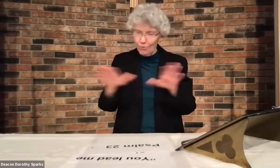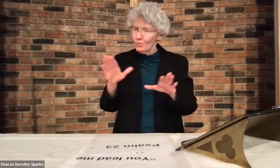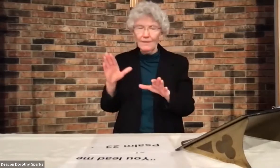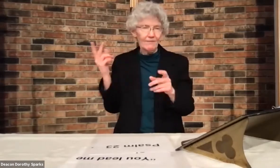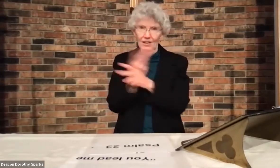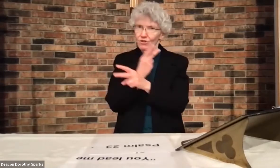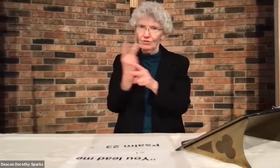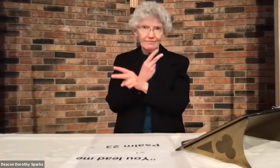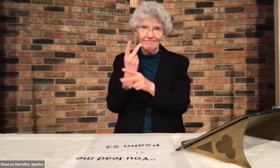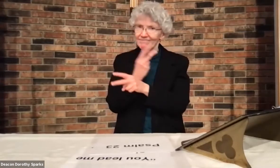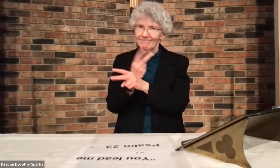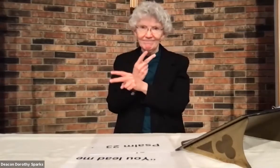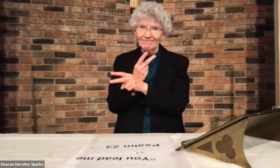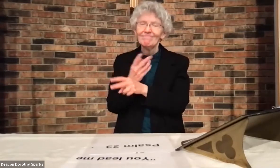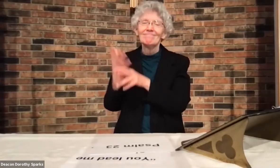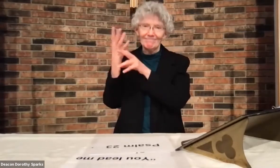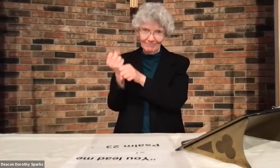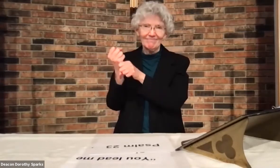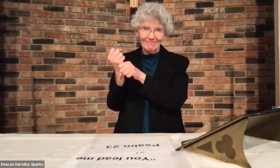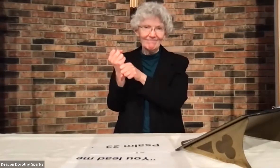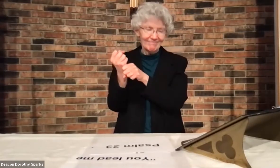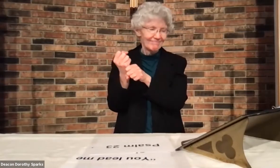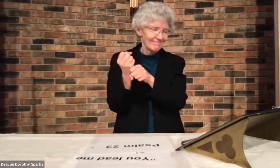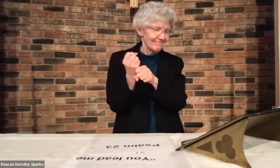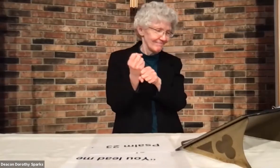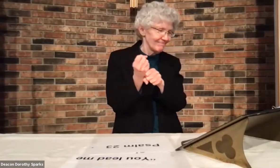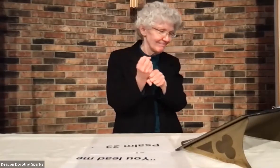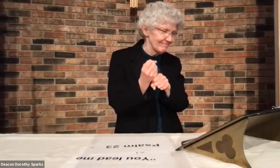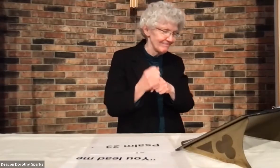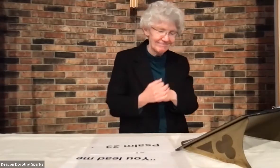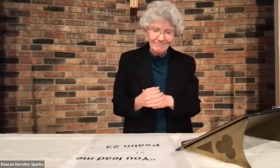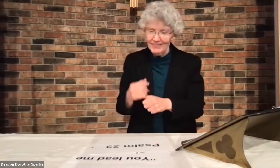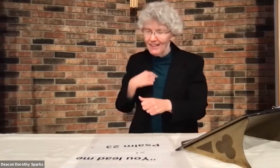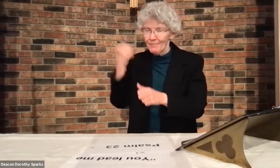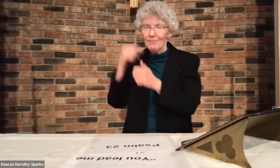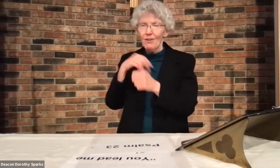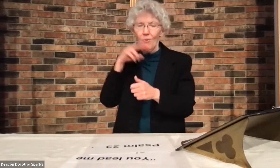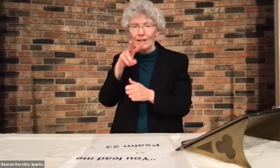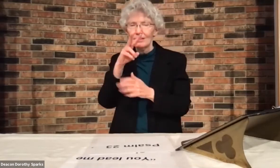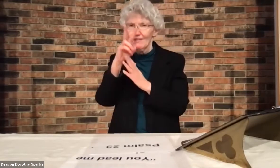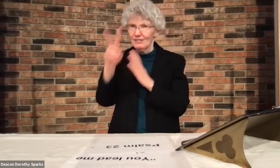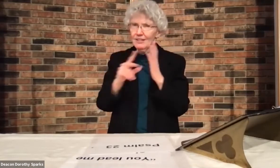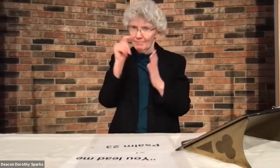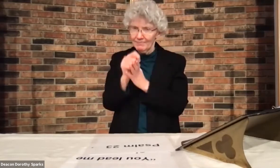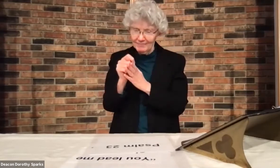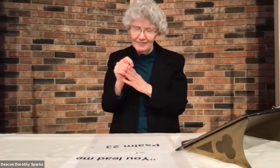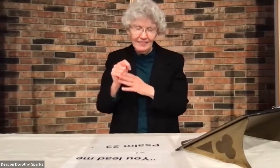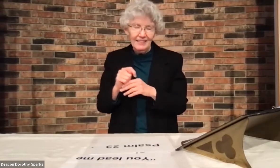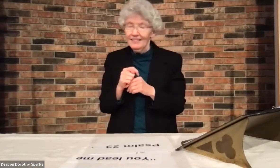That verse reminds us that we do not need to have everything figured out before we continue to walk on a